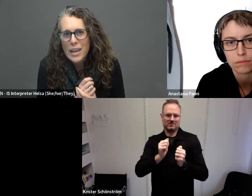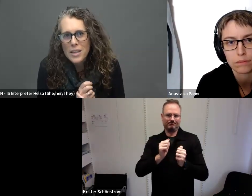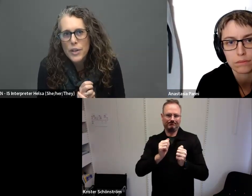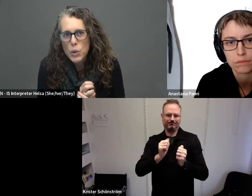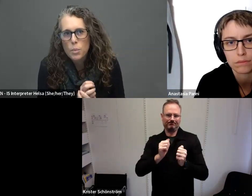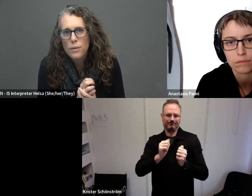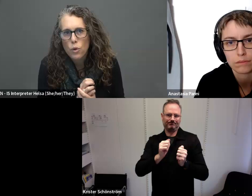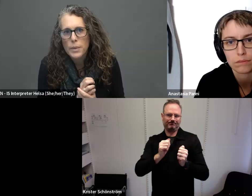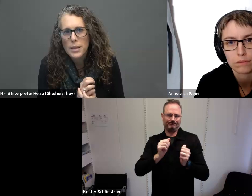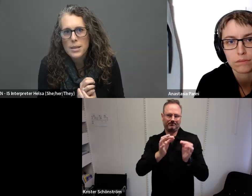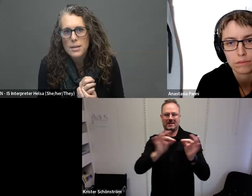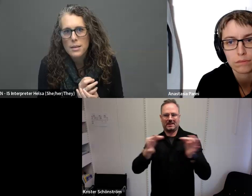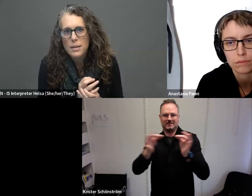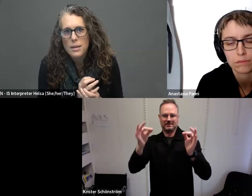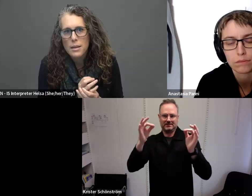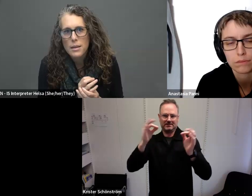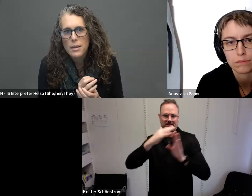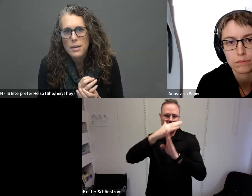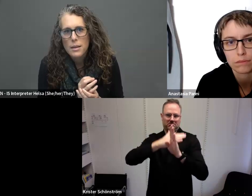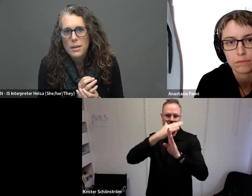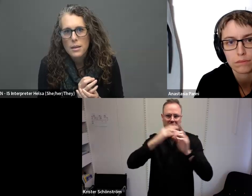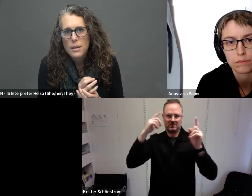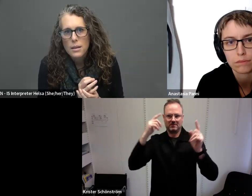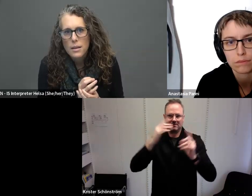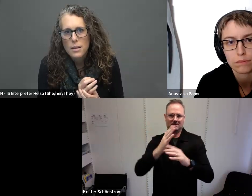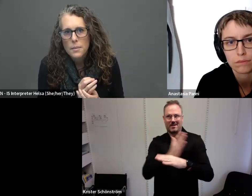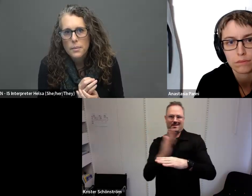at the individual performance